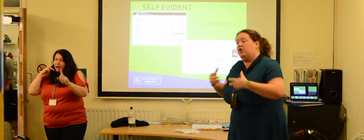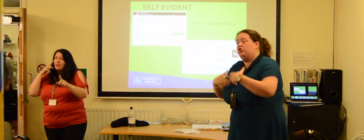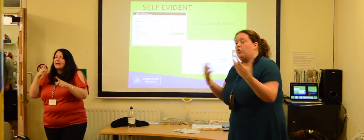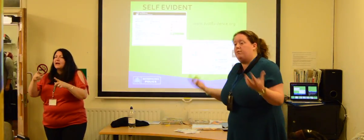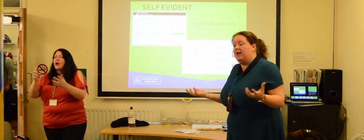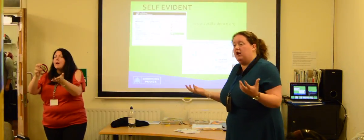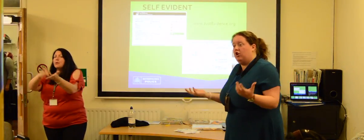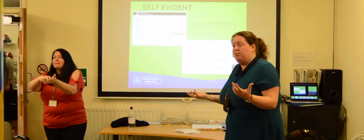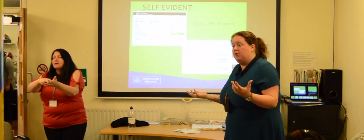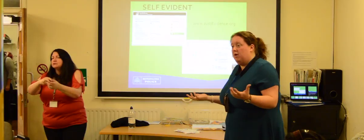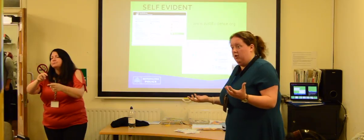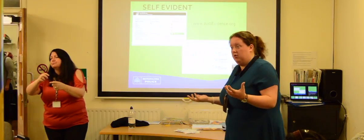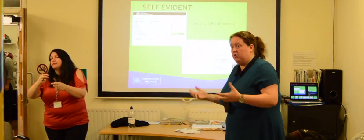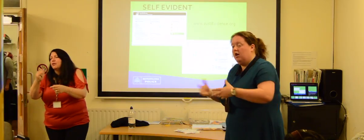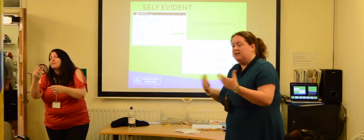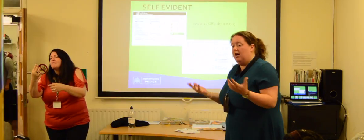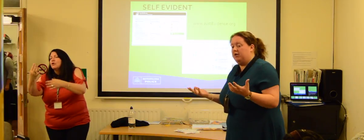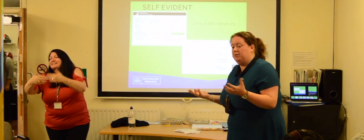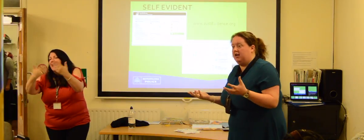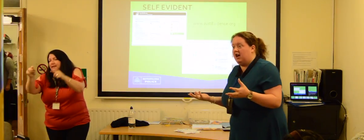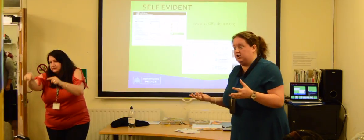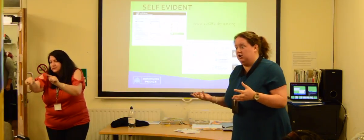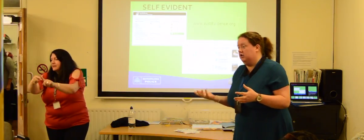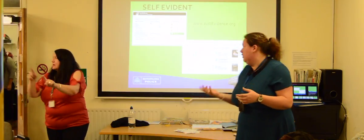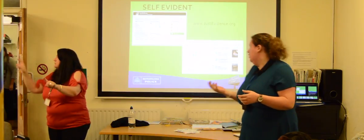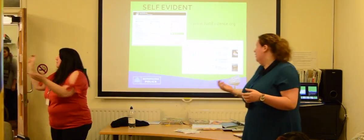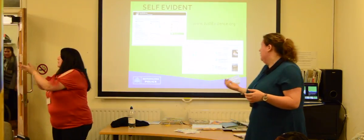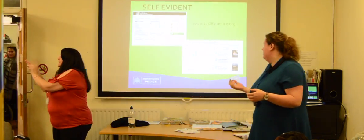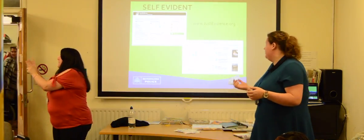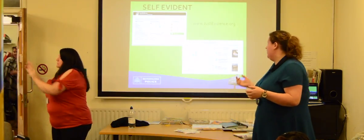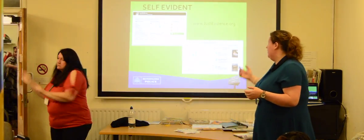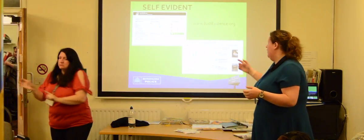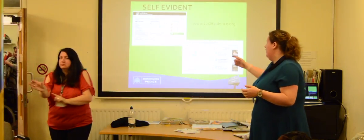two's time and ensure we bring an interpreter with us to help the communication.